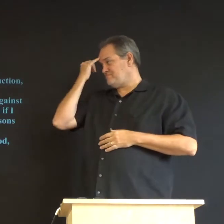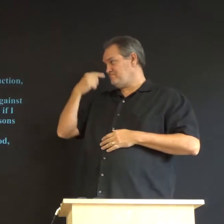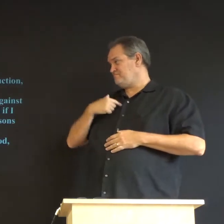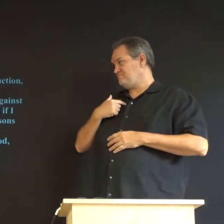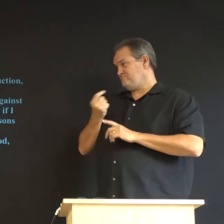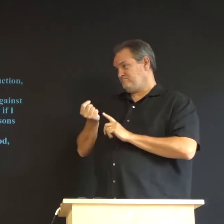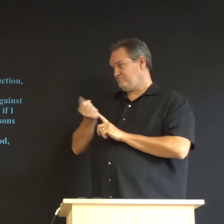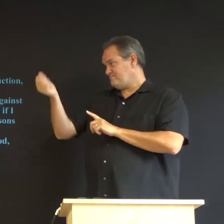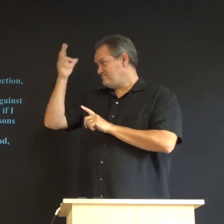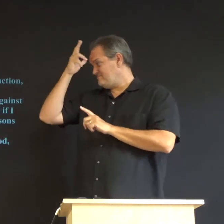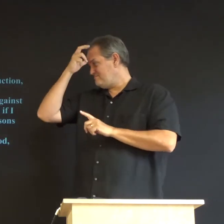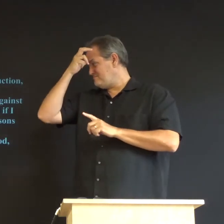stand?